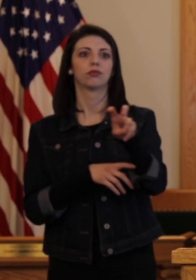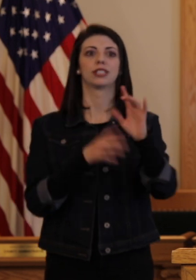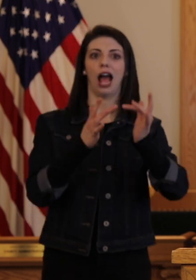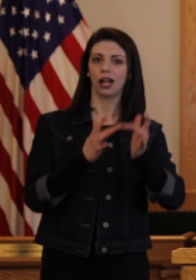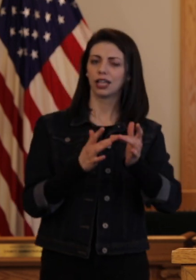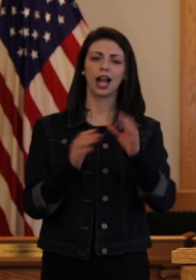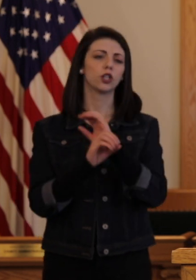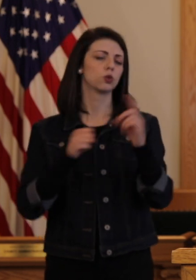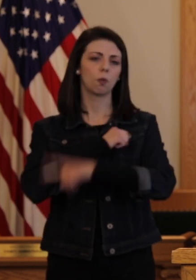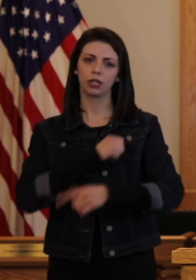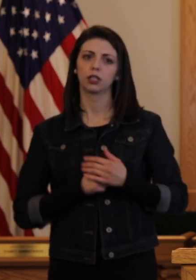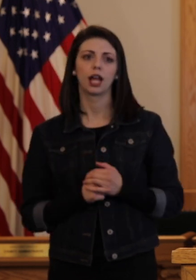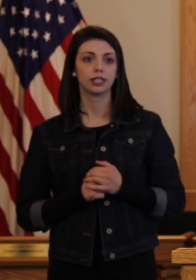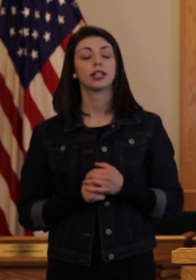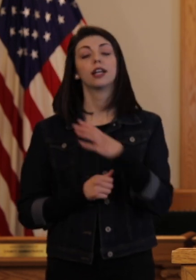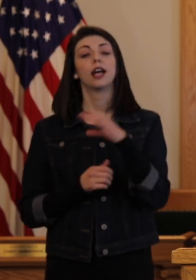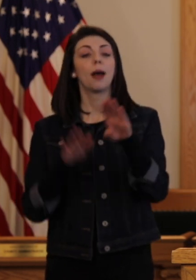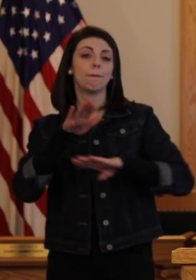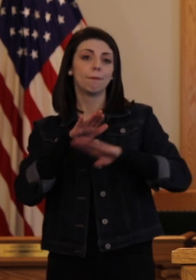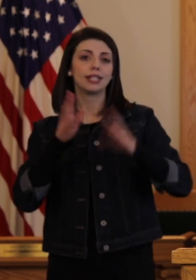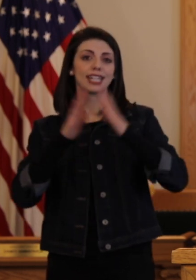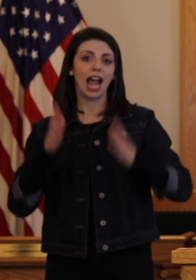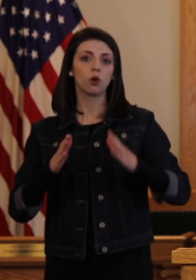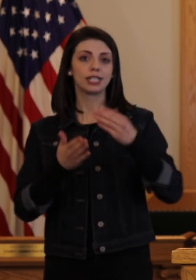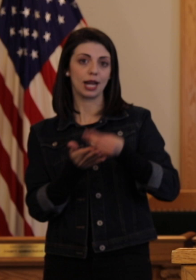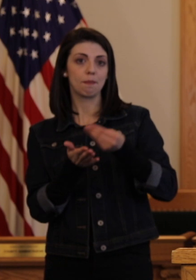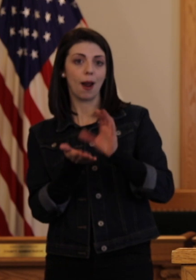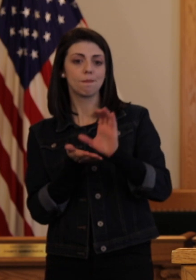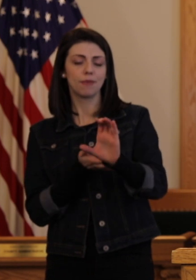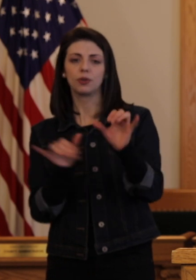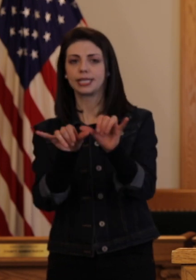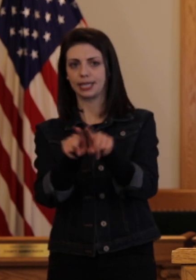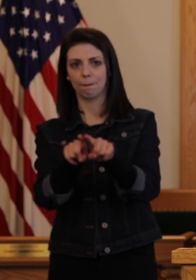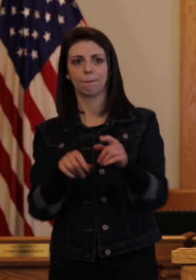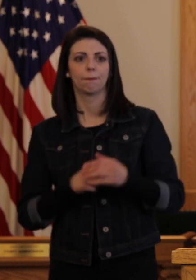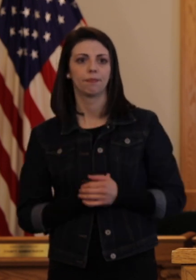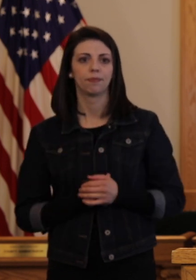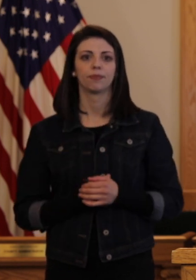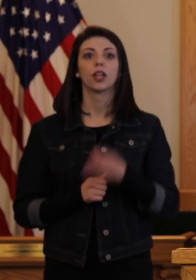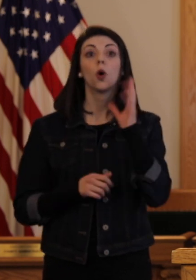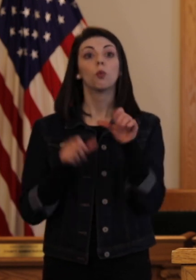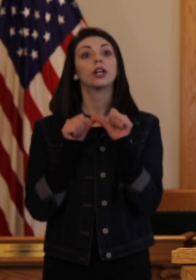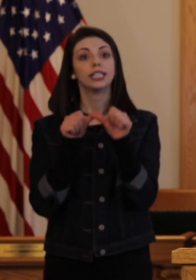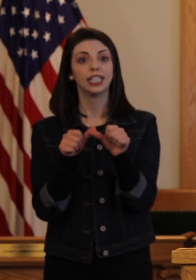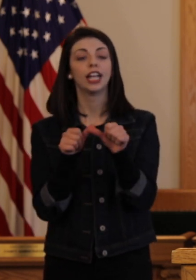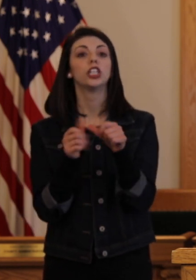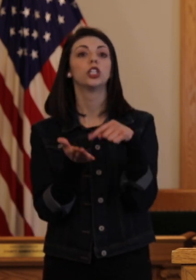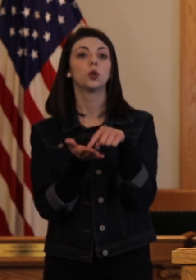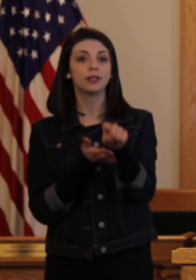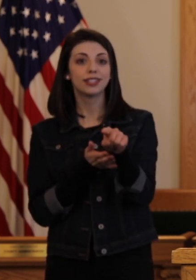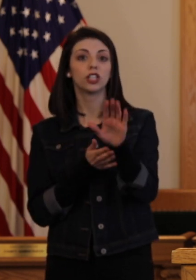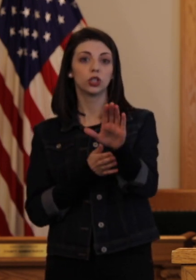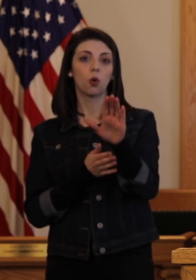housing allowance will remain the same. Disability and pension compensation will continue to be deposited on the first of every